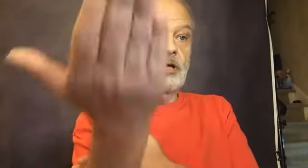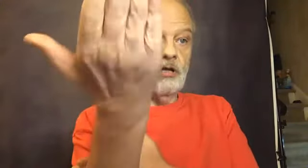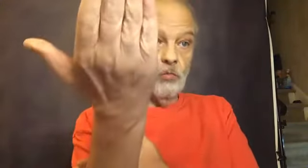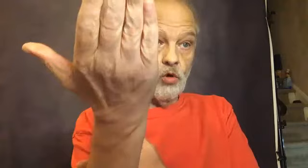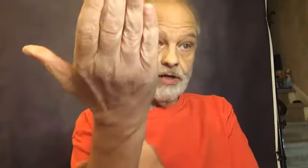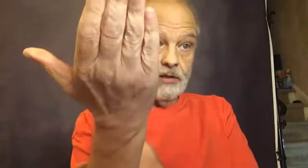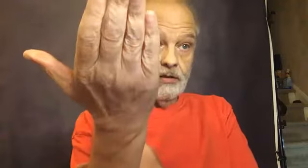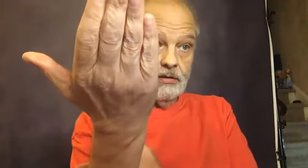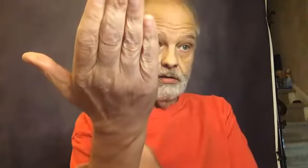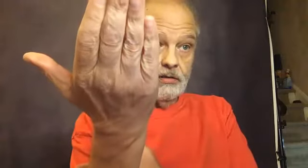morning.